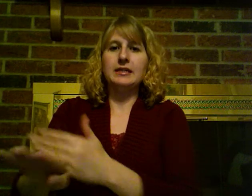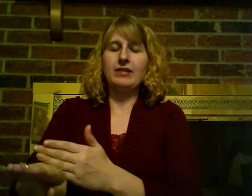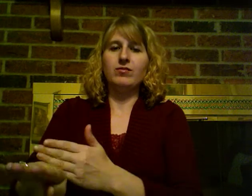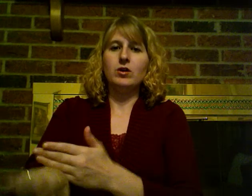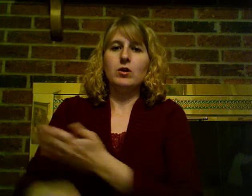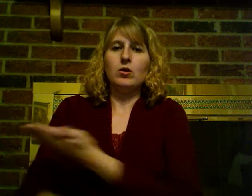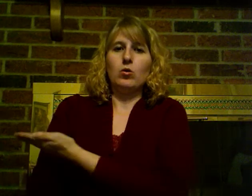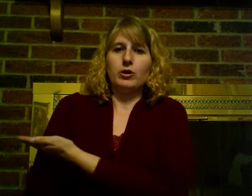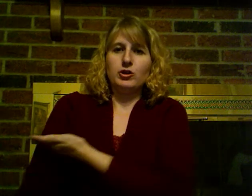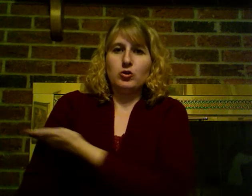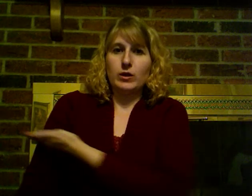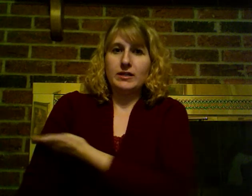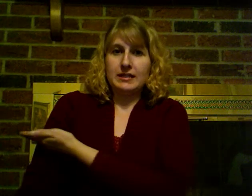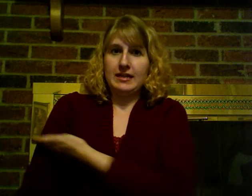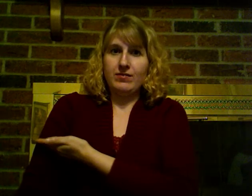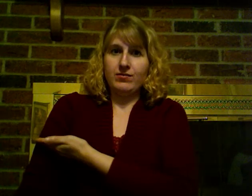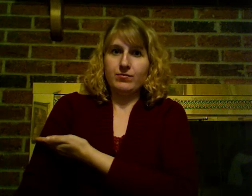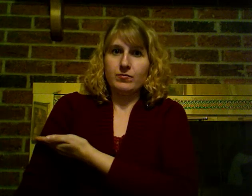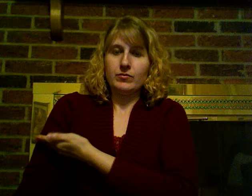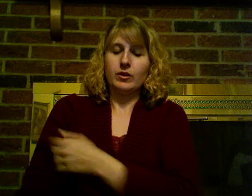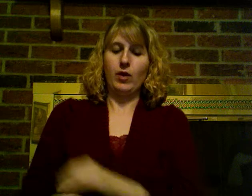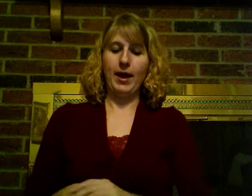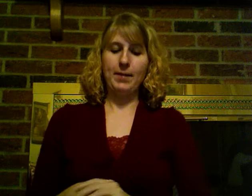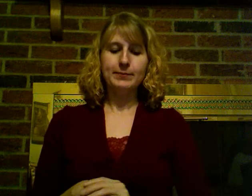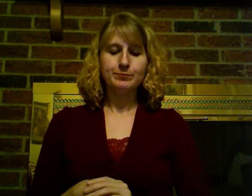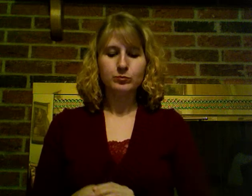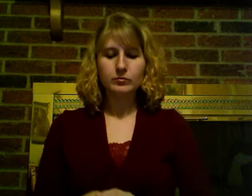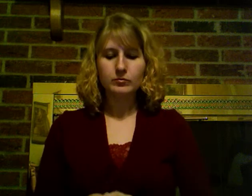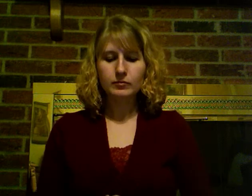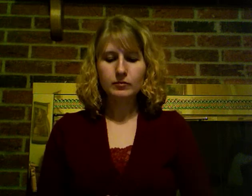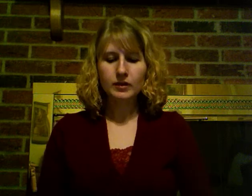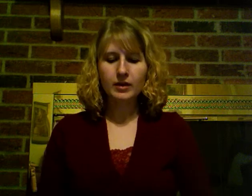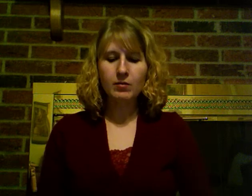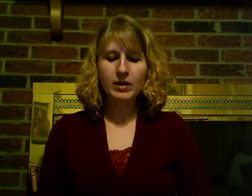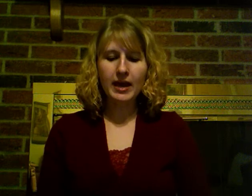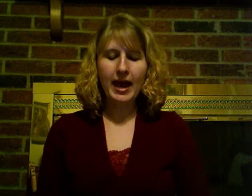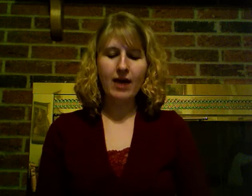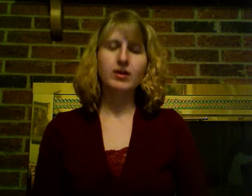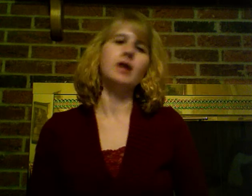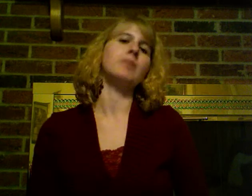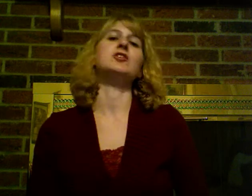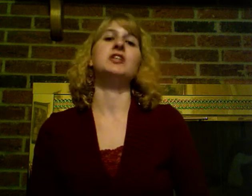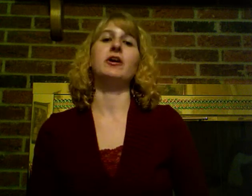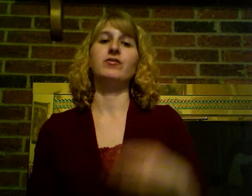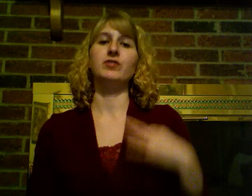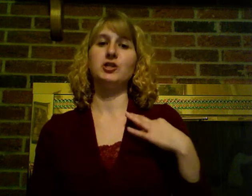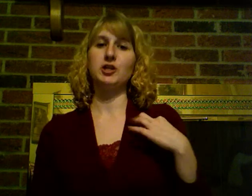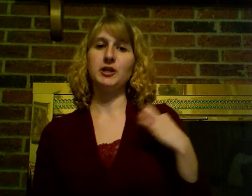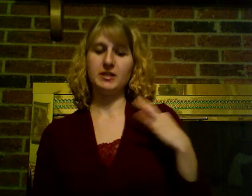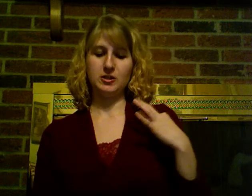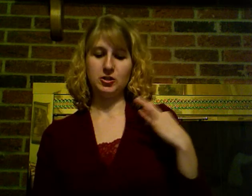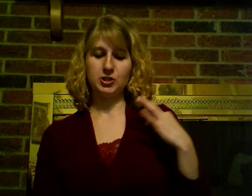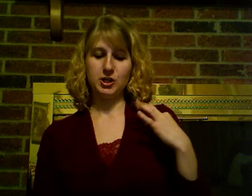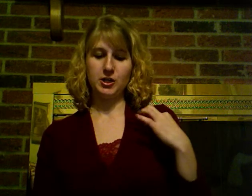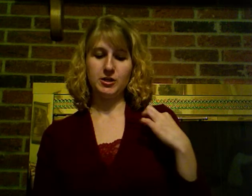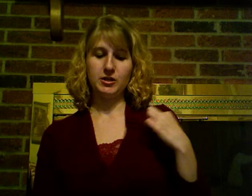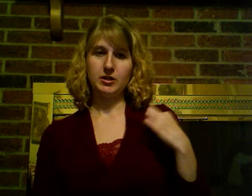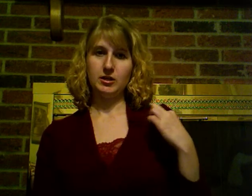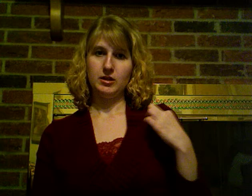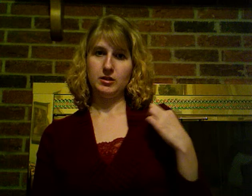sleeve or short sleeve, okay? And then we have the generic for shirt. This is your shirt. This